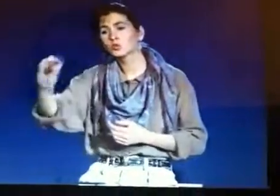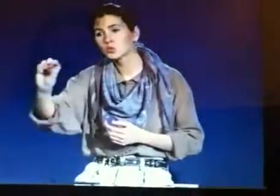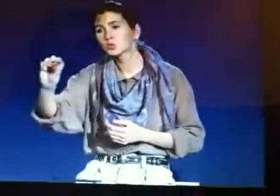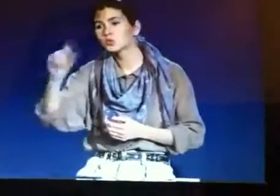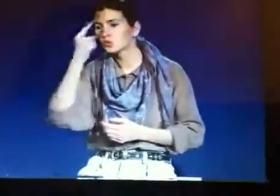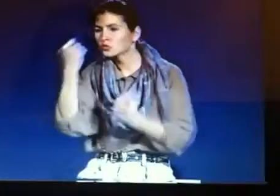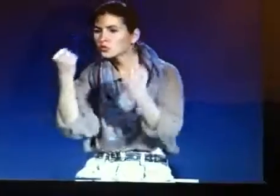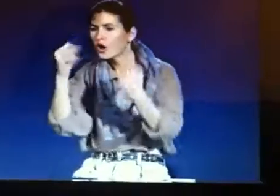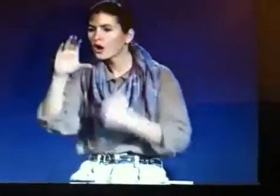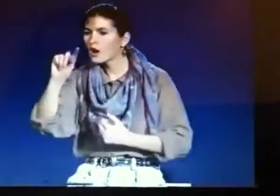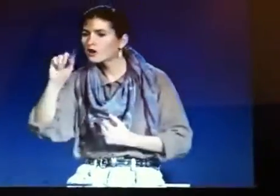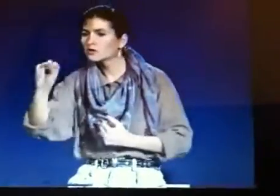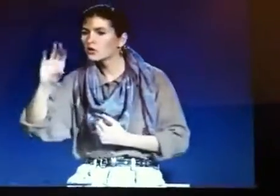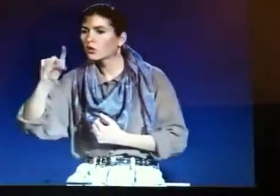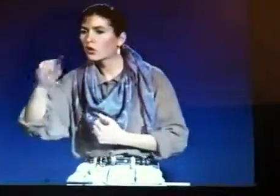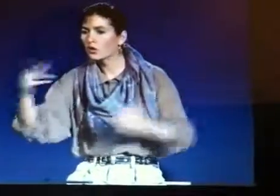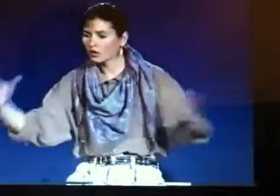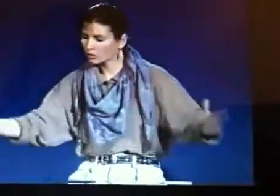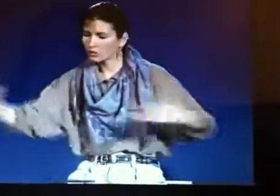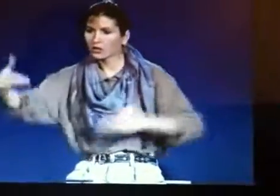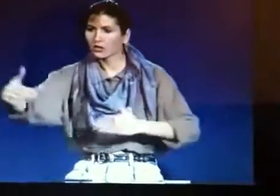Okay, so go ahead and put your net in and then put your fish in.